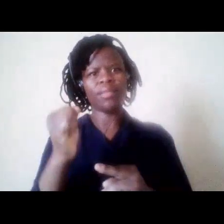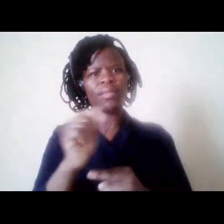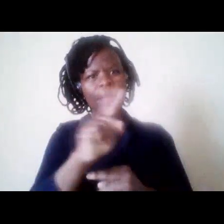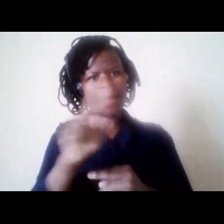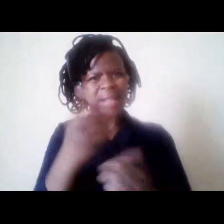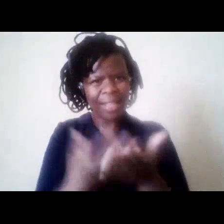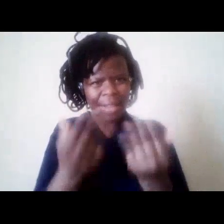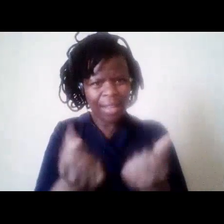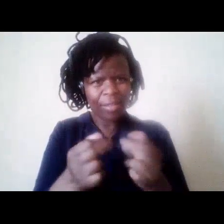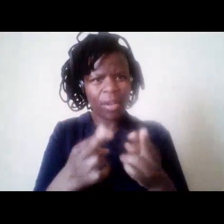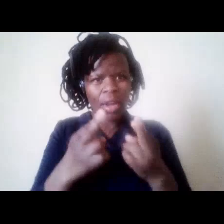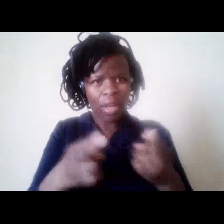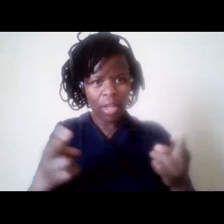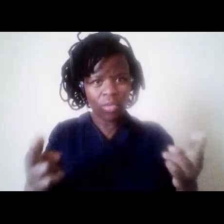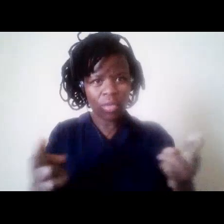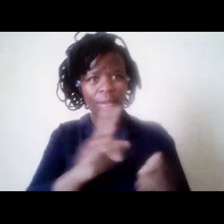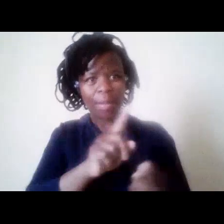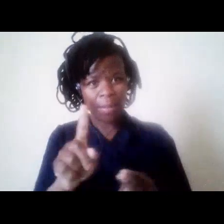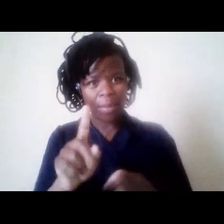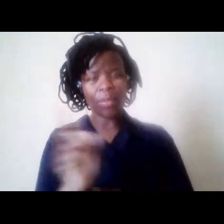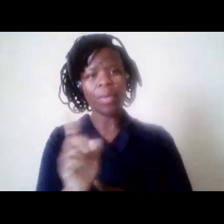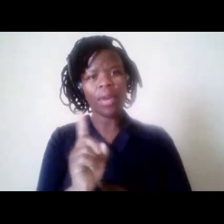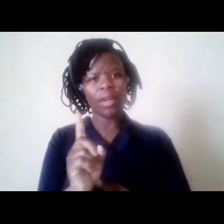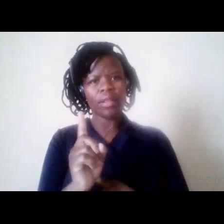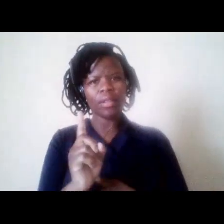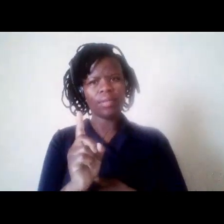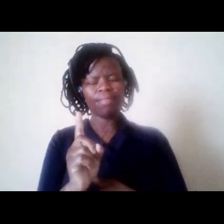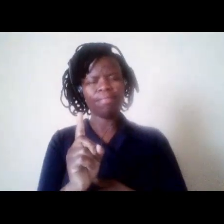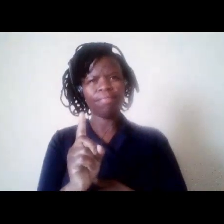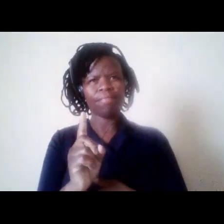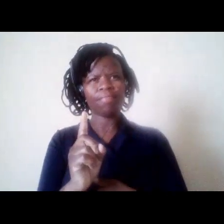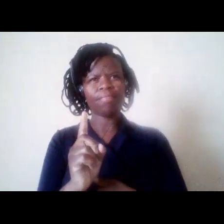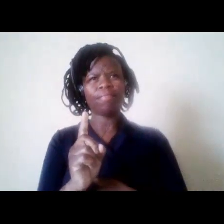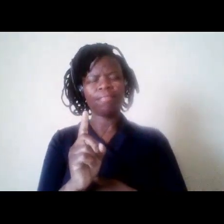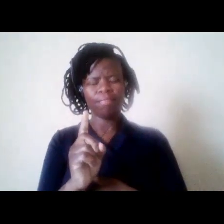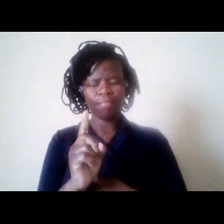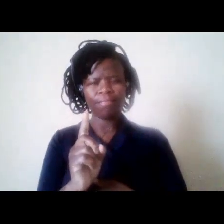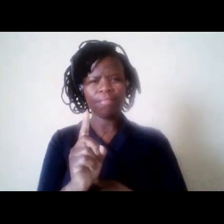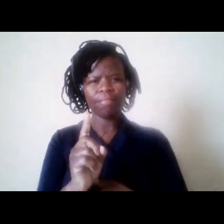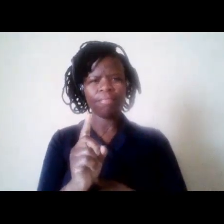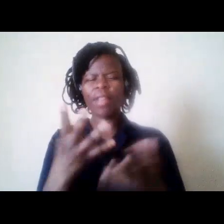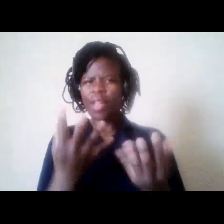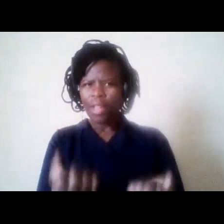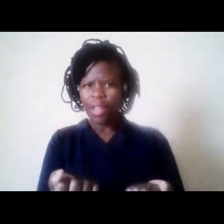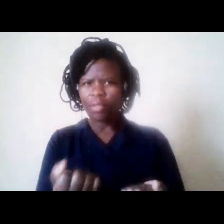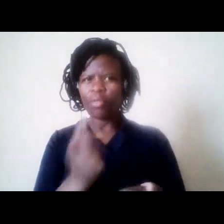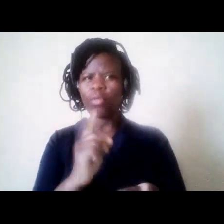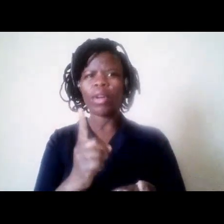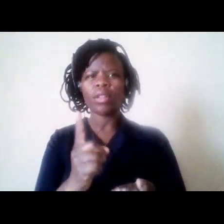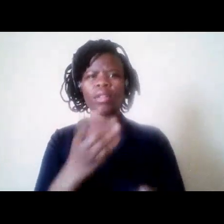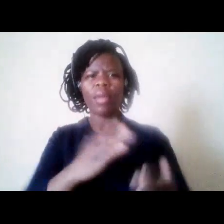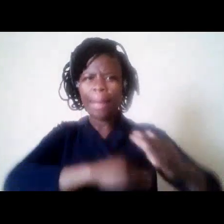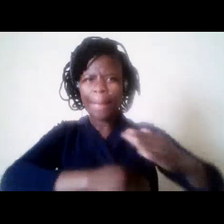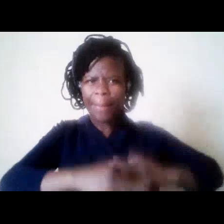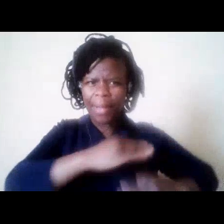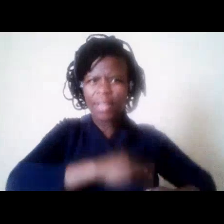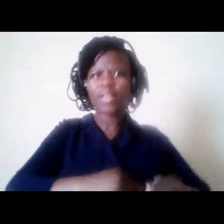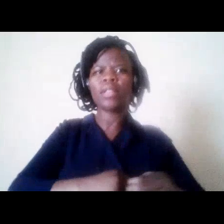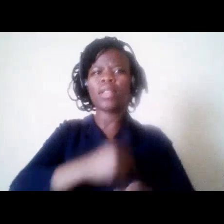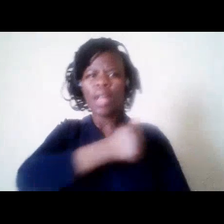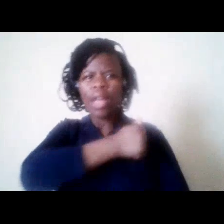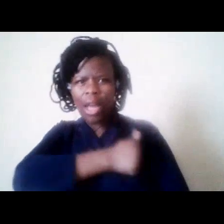resources, but is there patience? Is the attitudes of the teachers